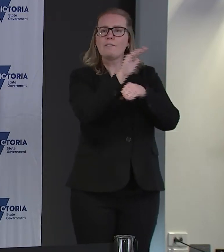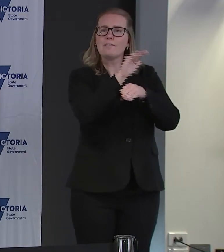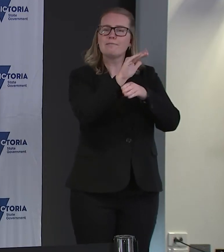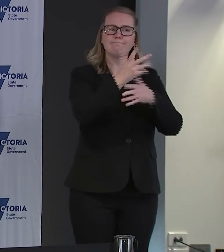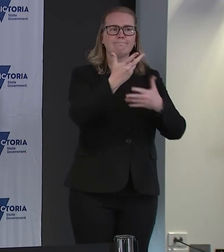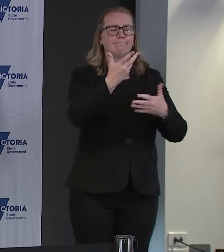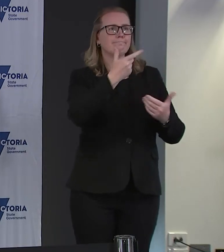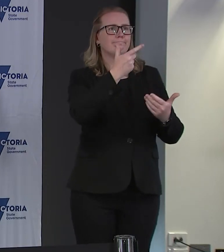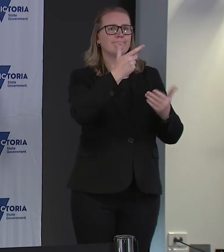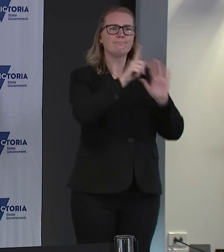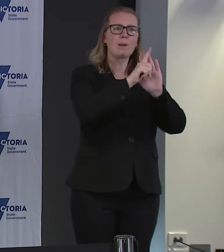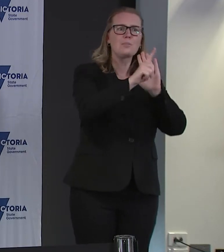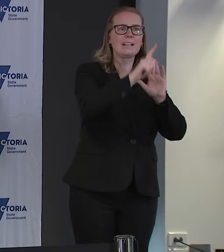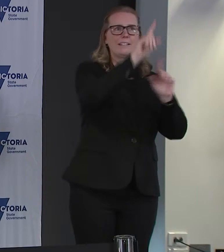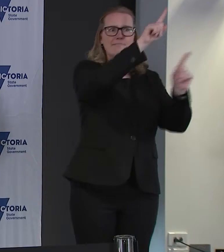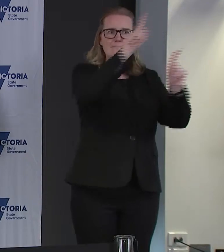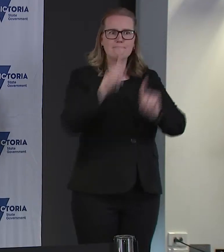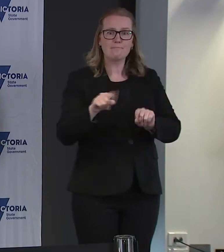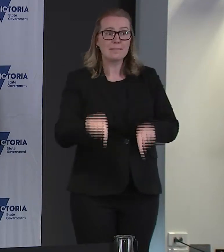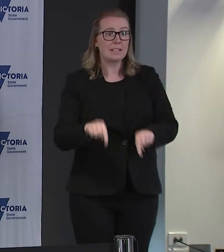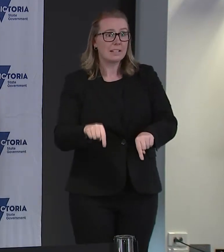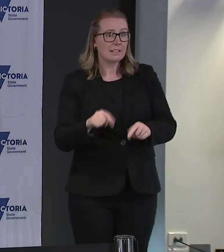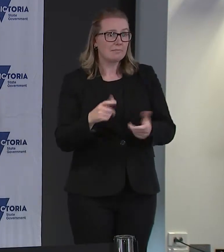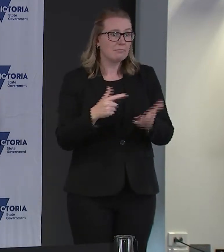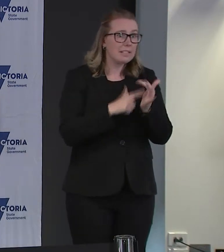maybe get Brett to answer that? Or?